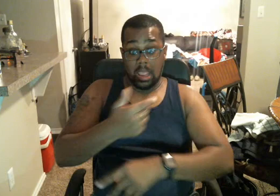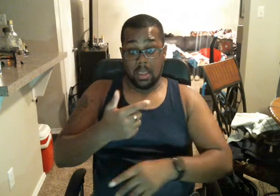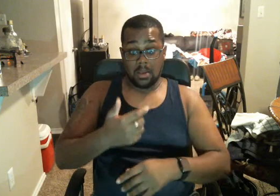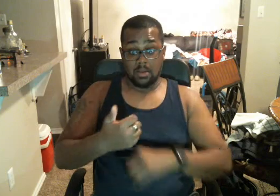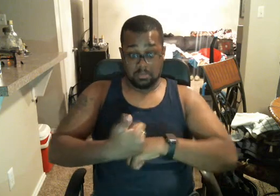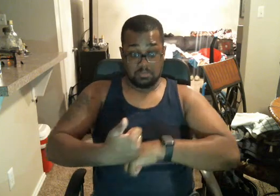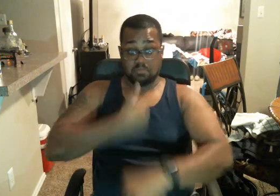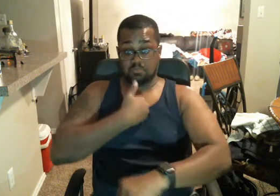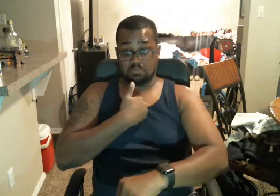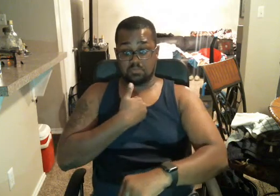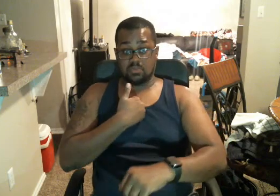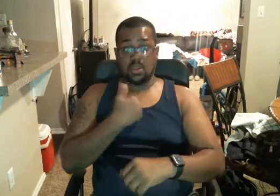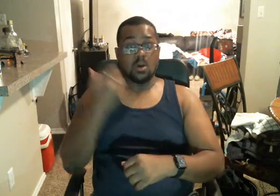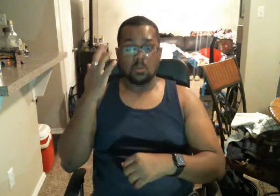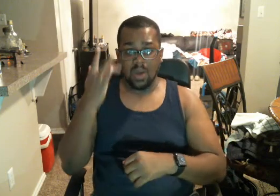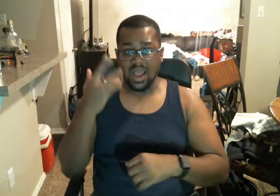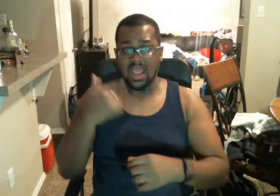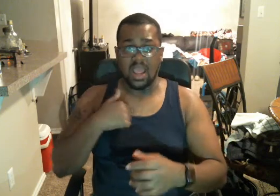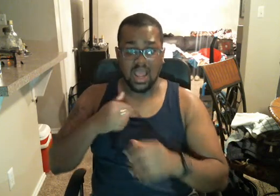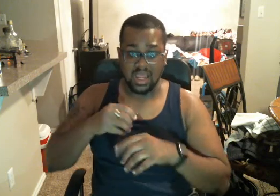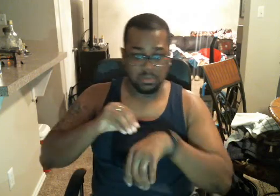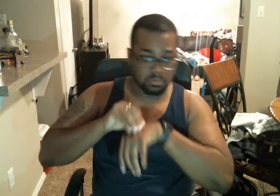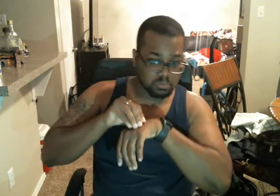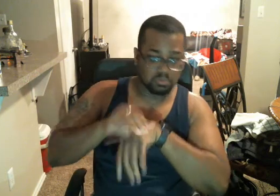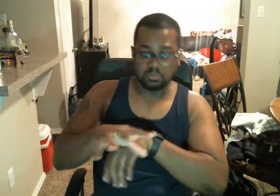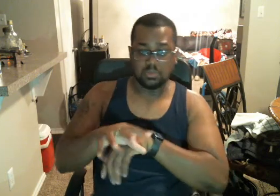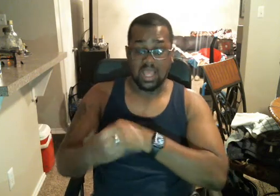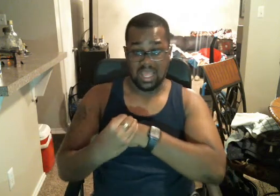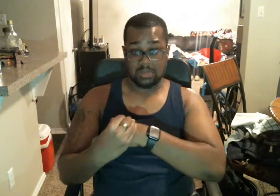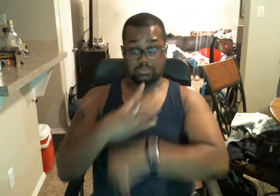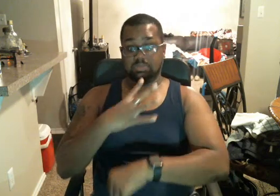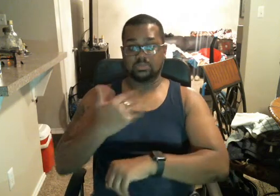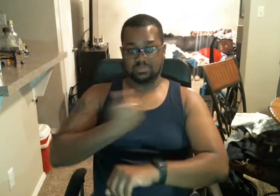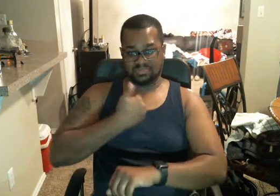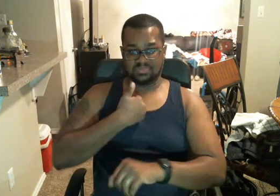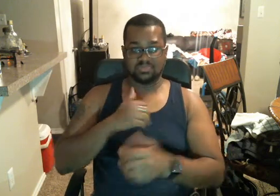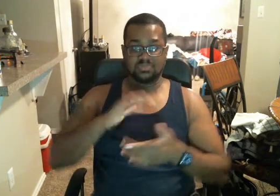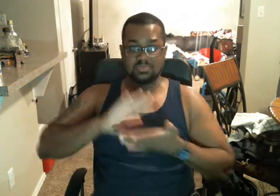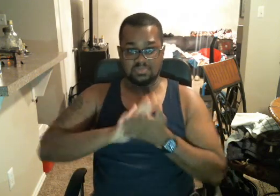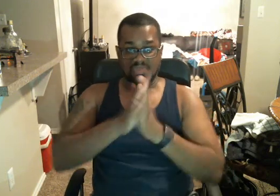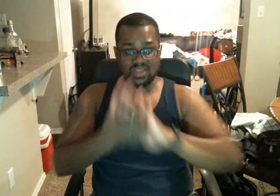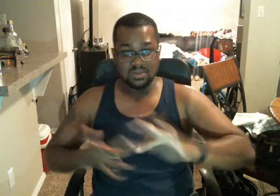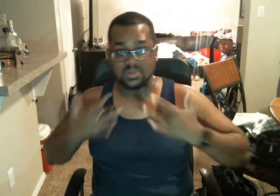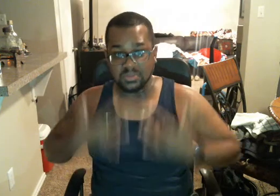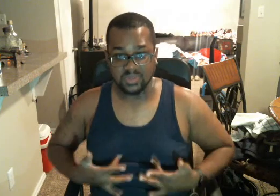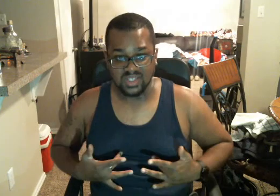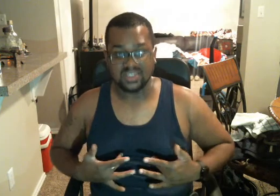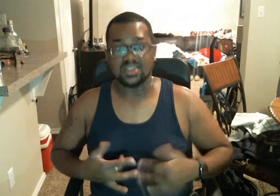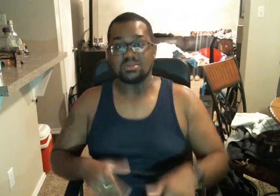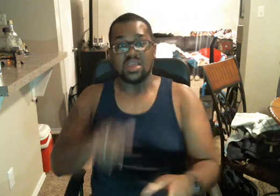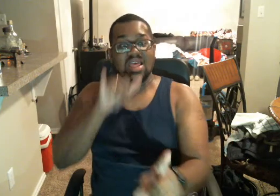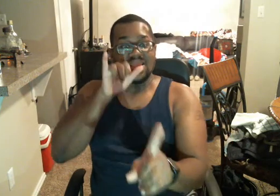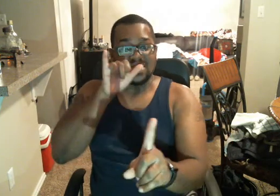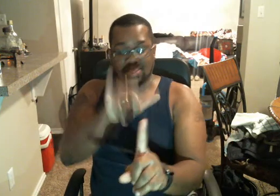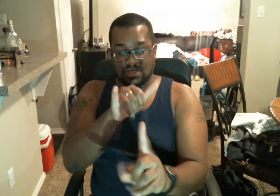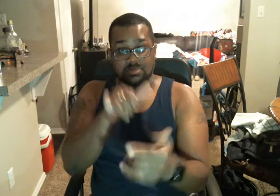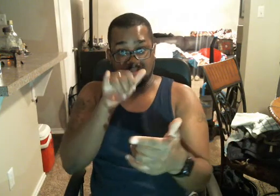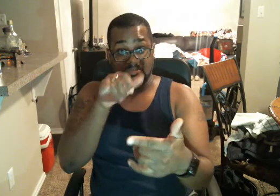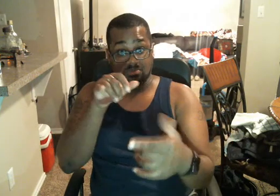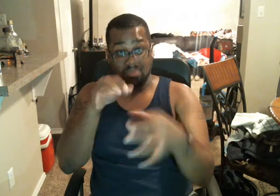hole. And even worse than that, it's my fault that I can't climb up. That's what depression is. It's this feeling of